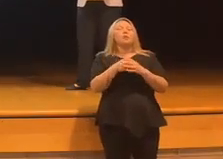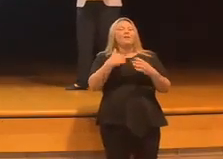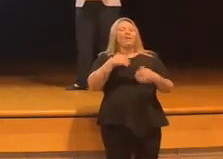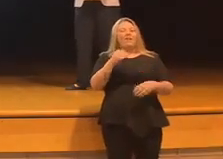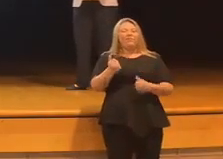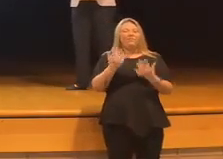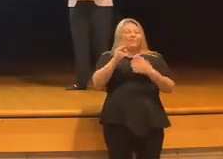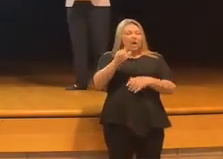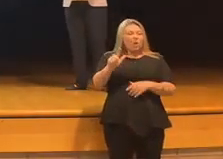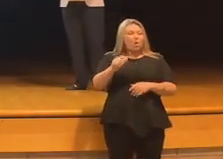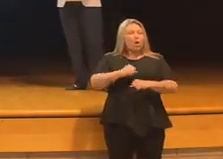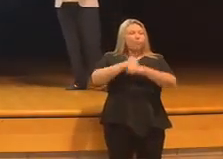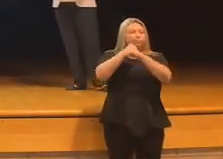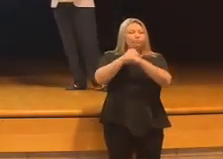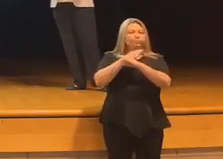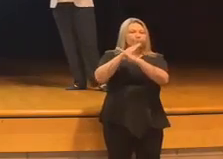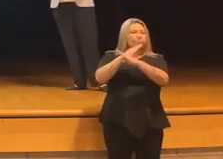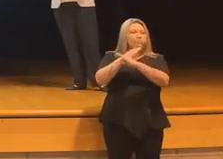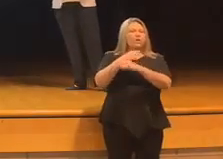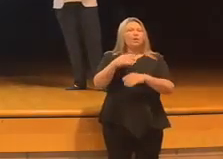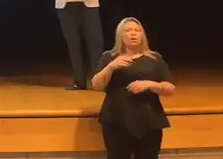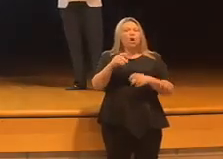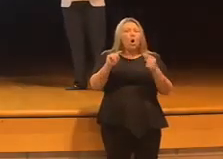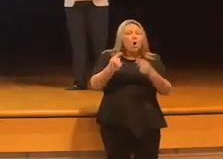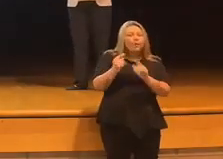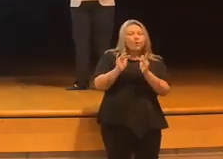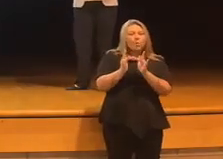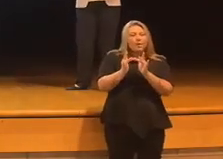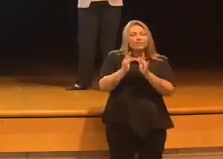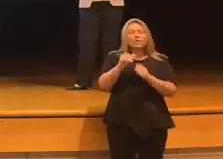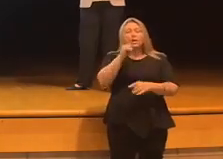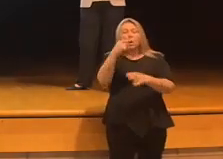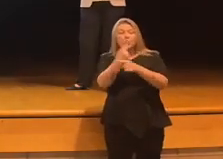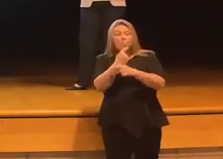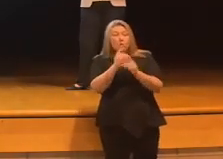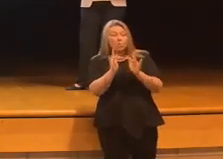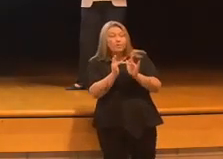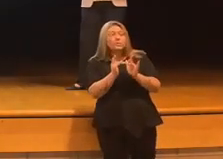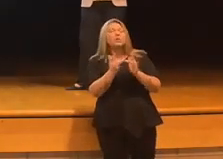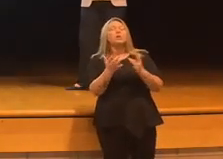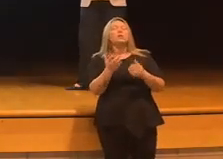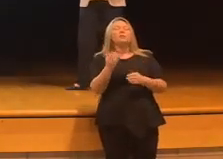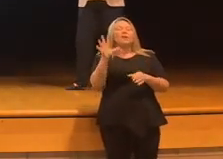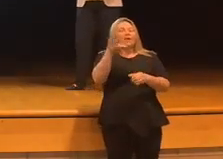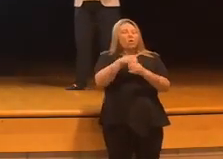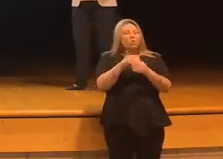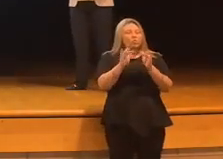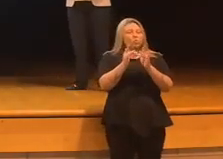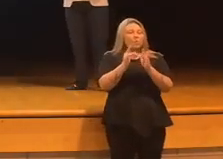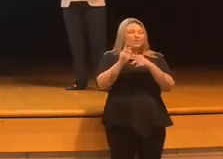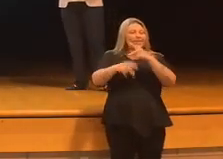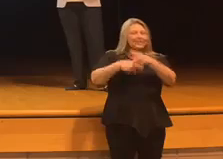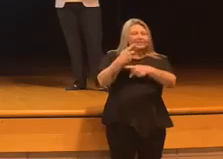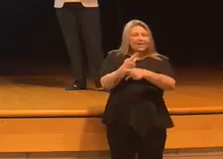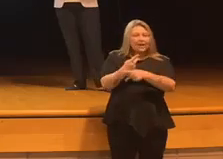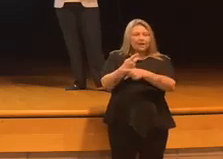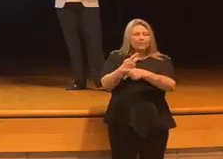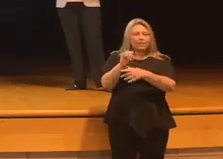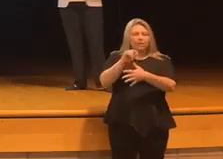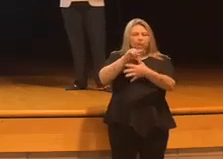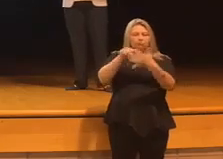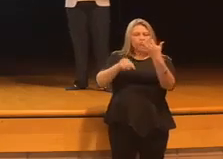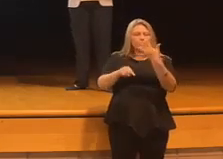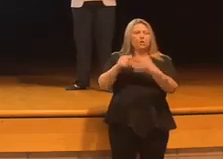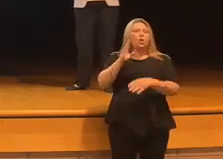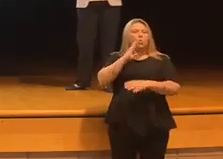rules to block inappropriate and harmful websites. It includes some of the website types that it detects